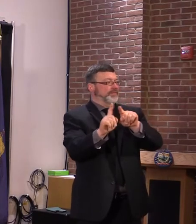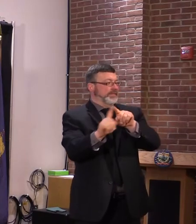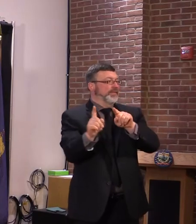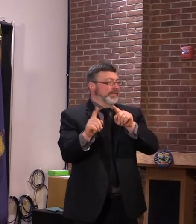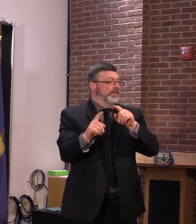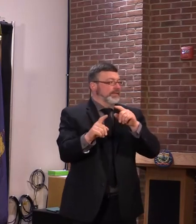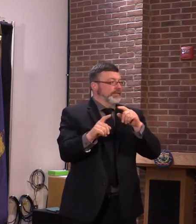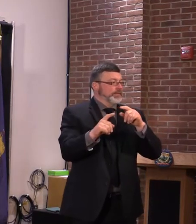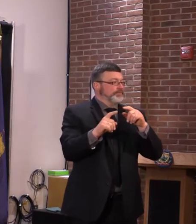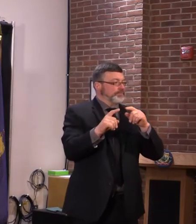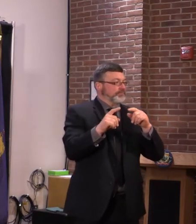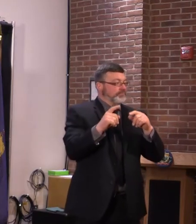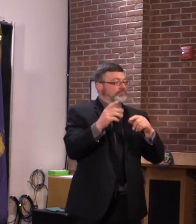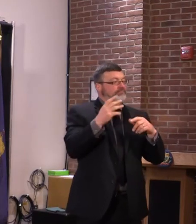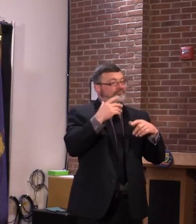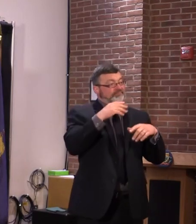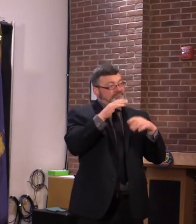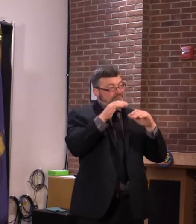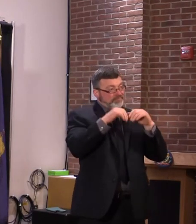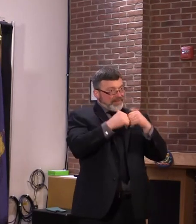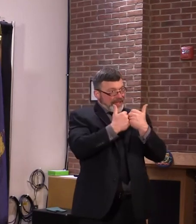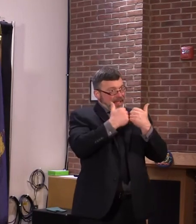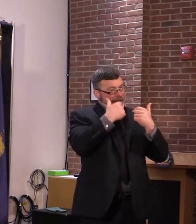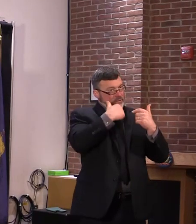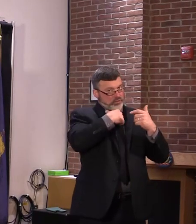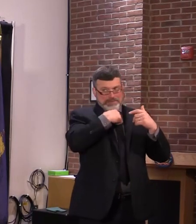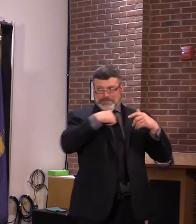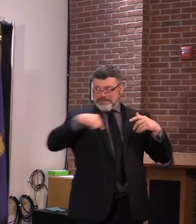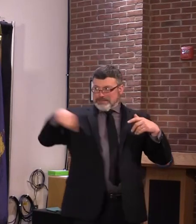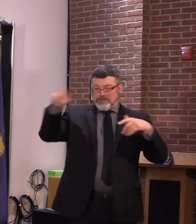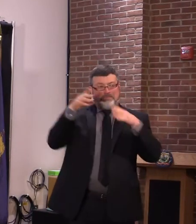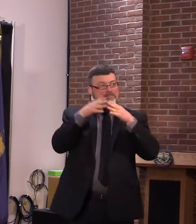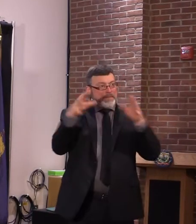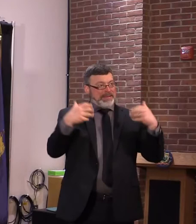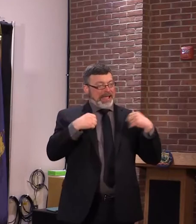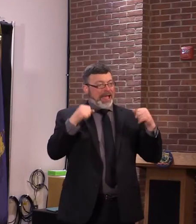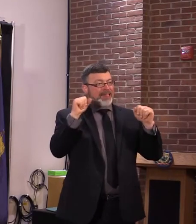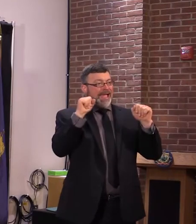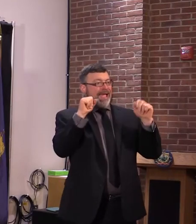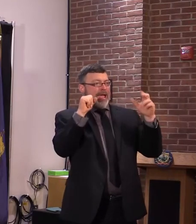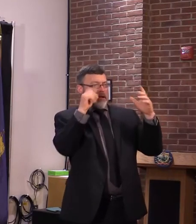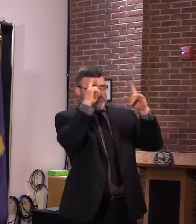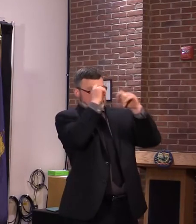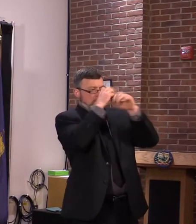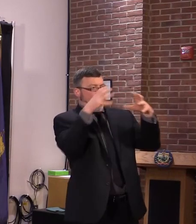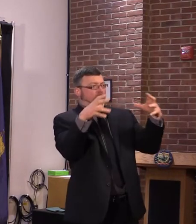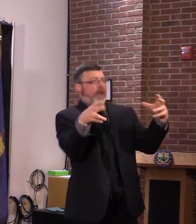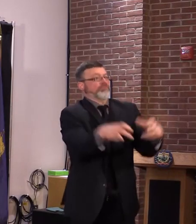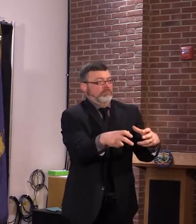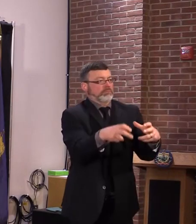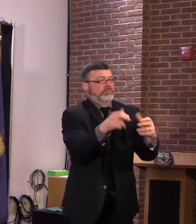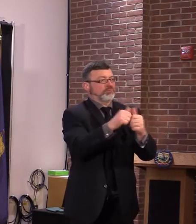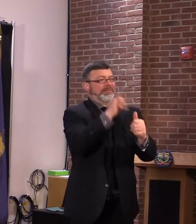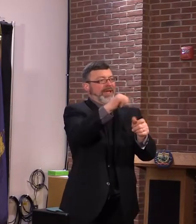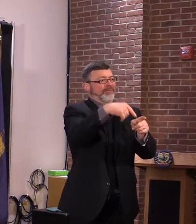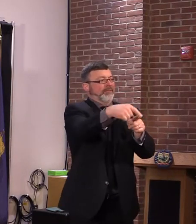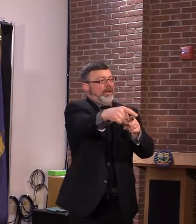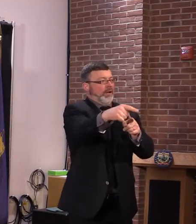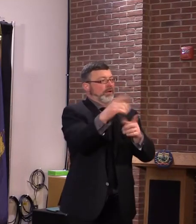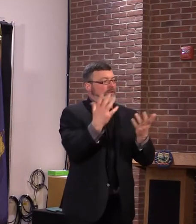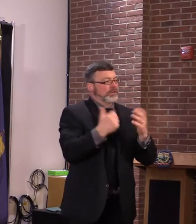people who are going to be accessing testing are probably doing it because they're sick in some way. We'll have some surveillance tests